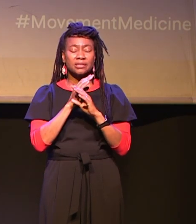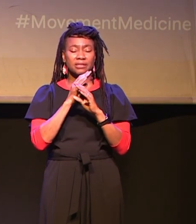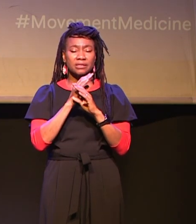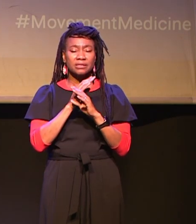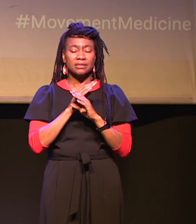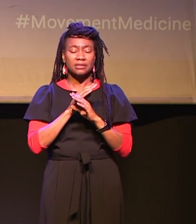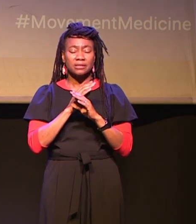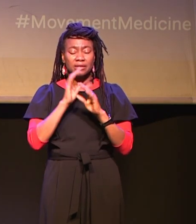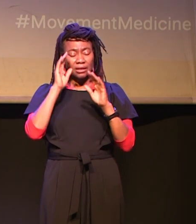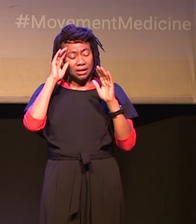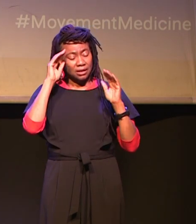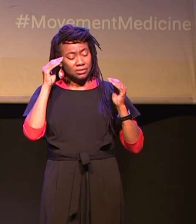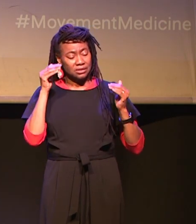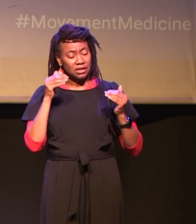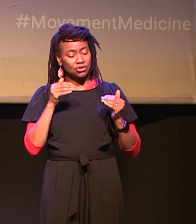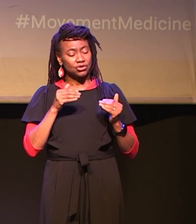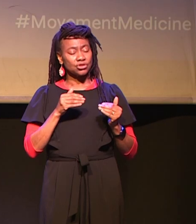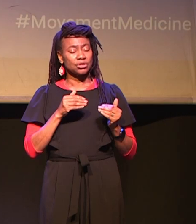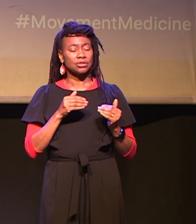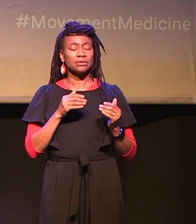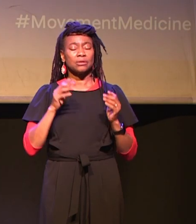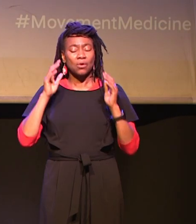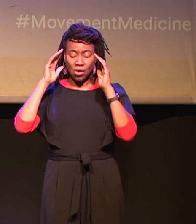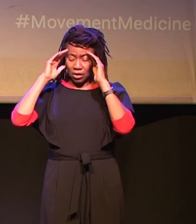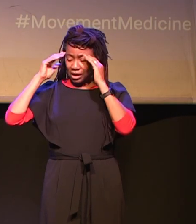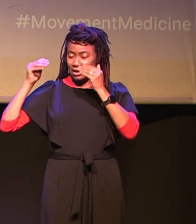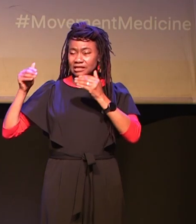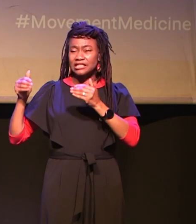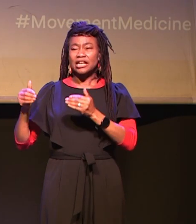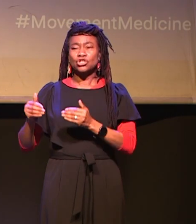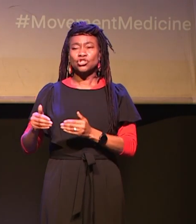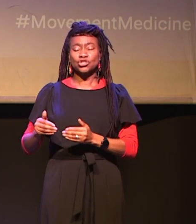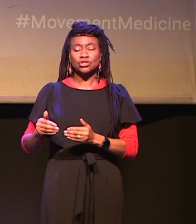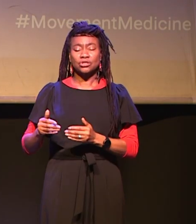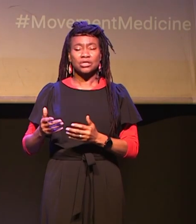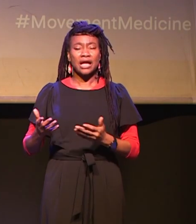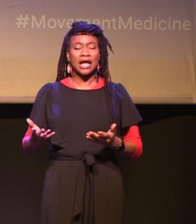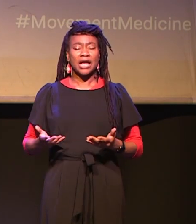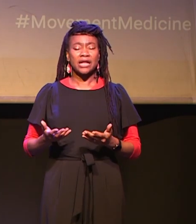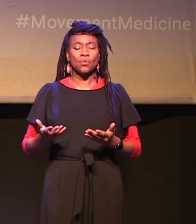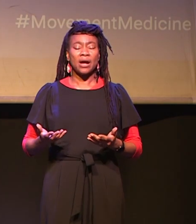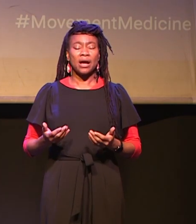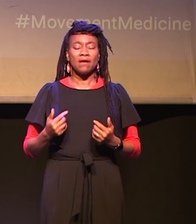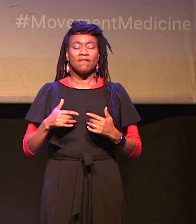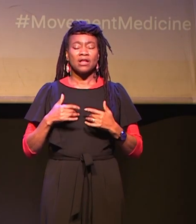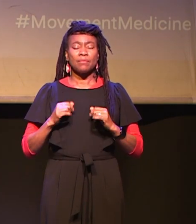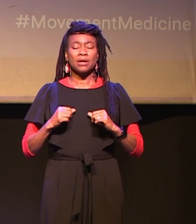attention to any posturing or unnecessary protection that might be here in this